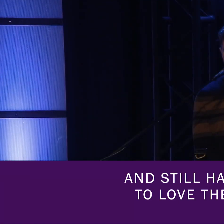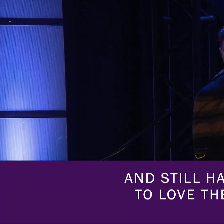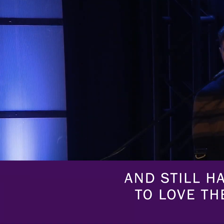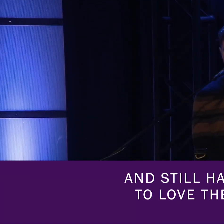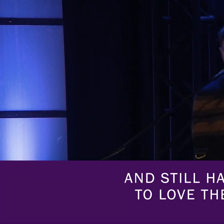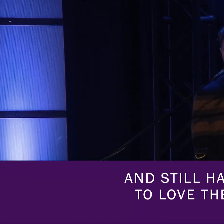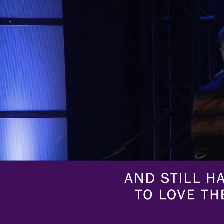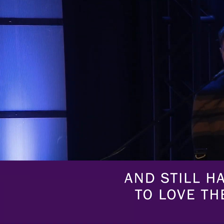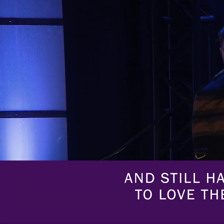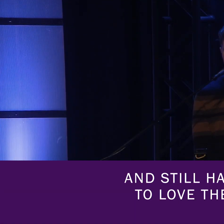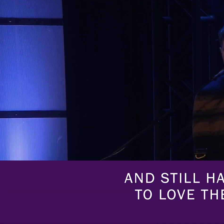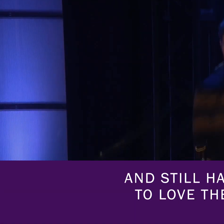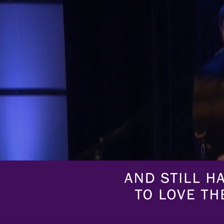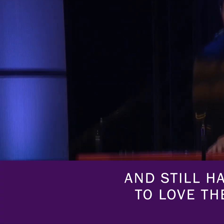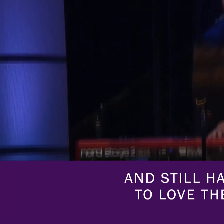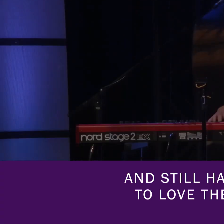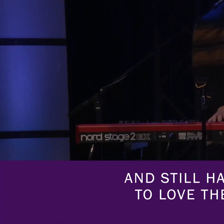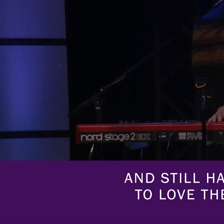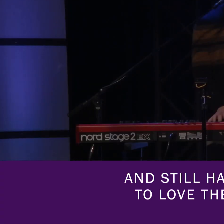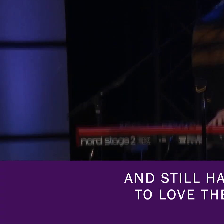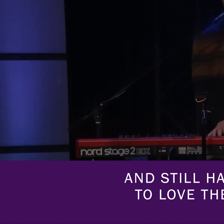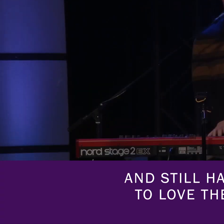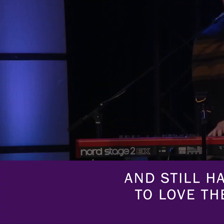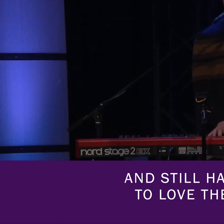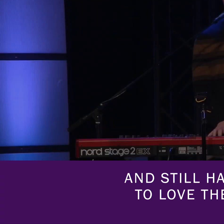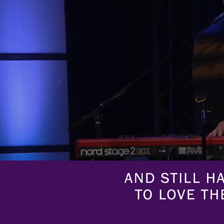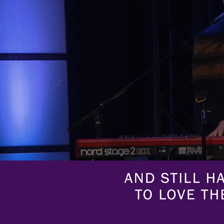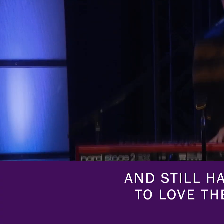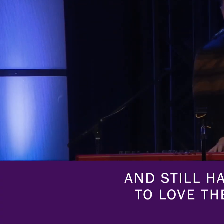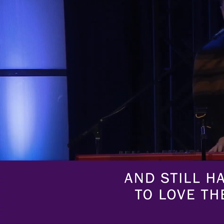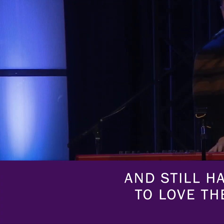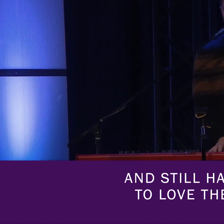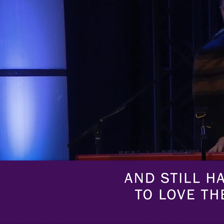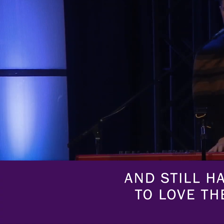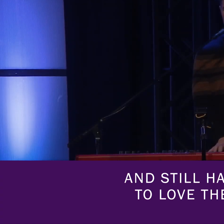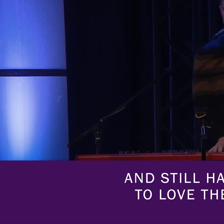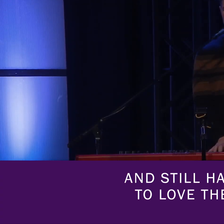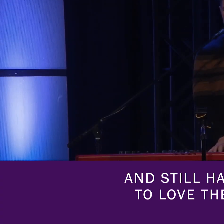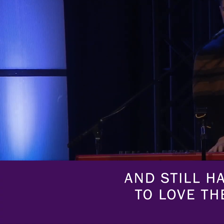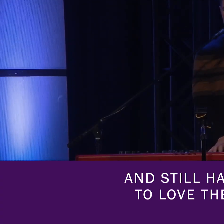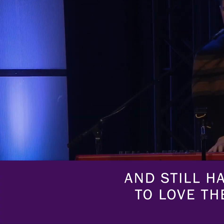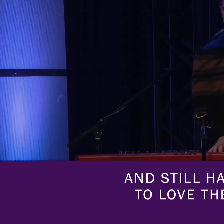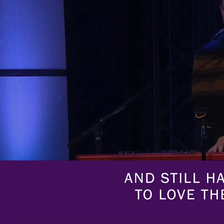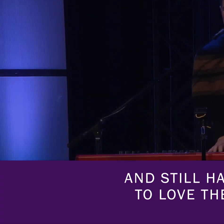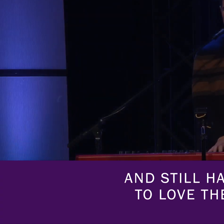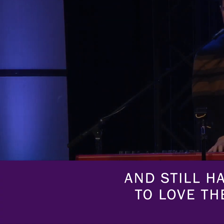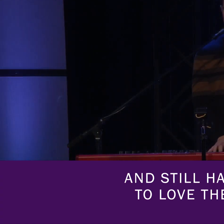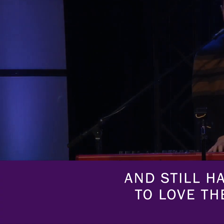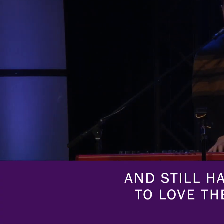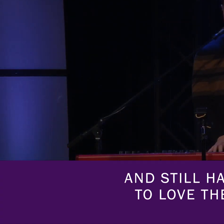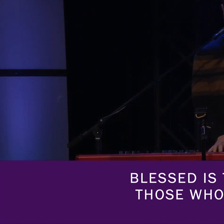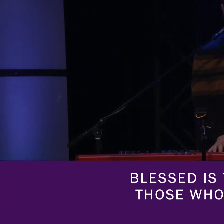violence and still have strength to love their enemies.